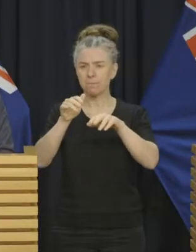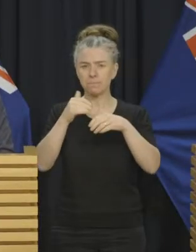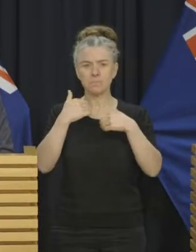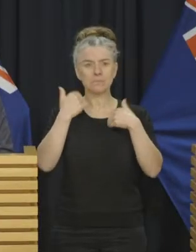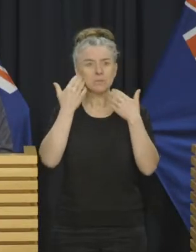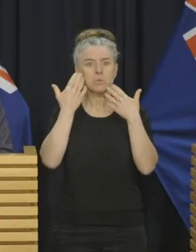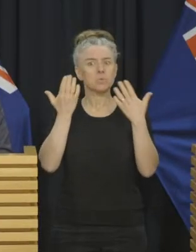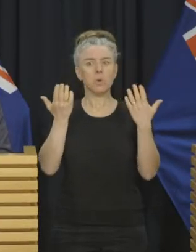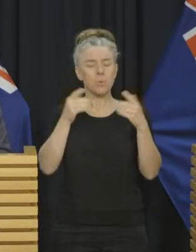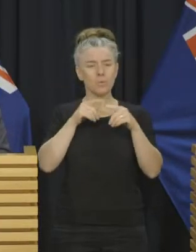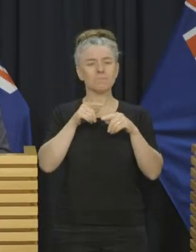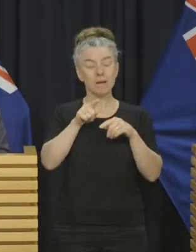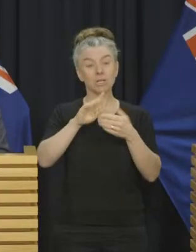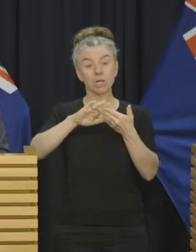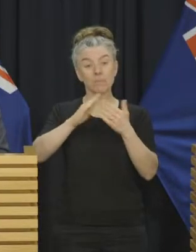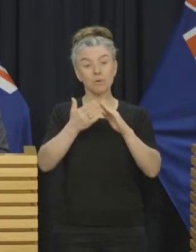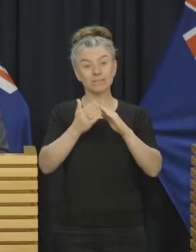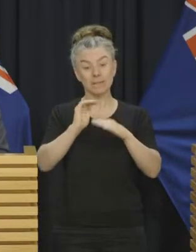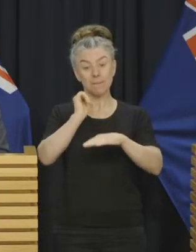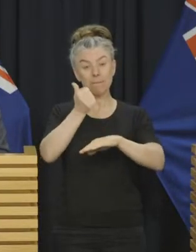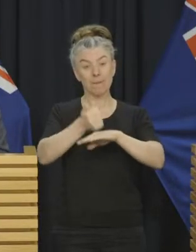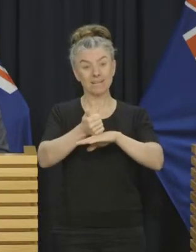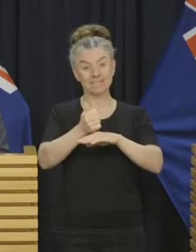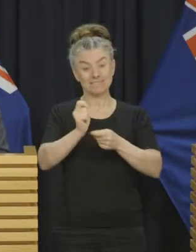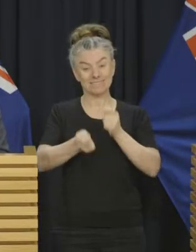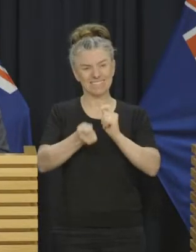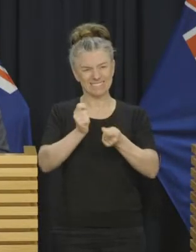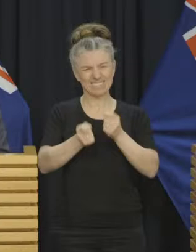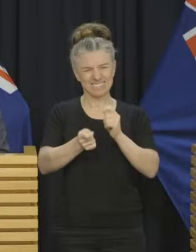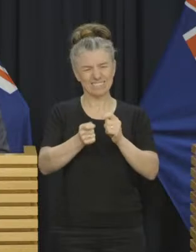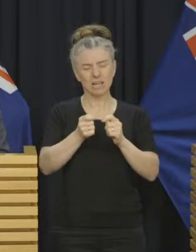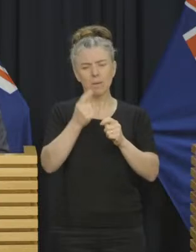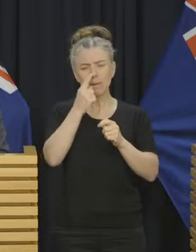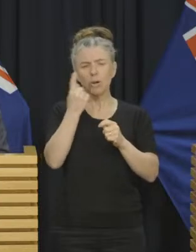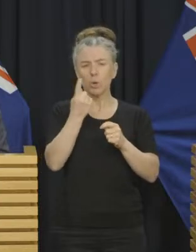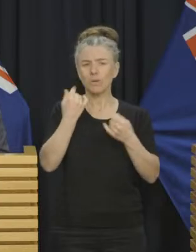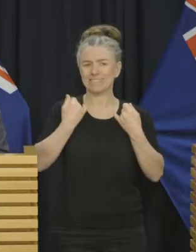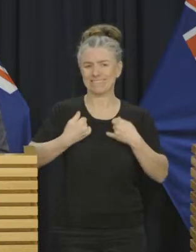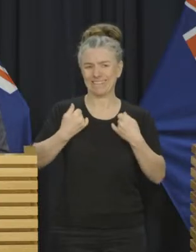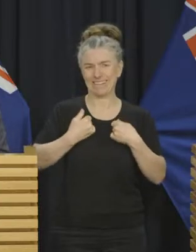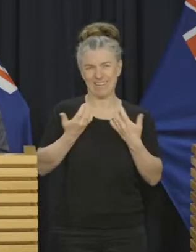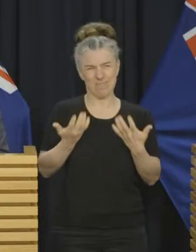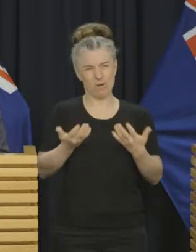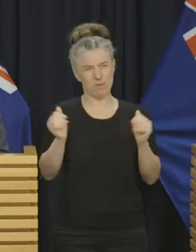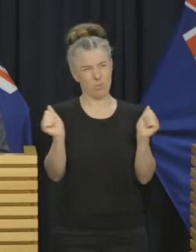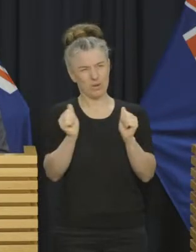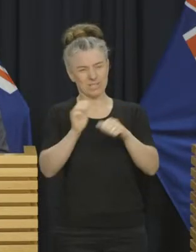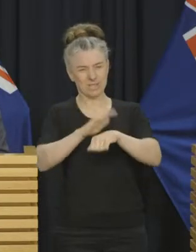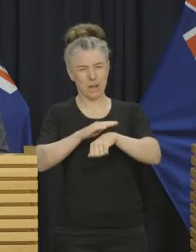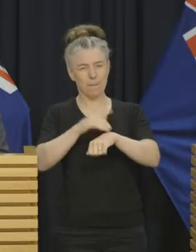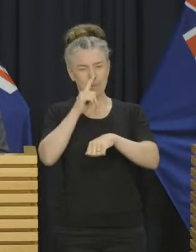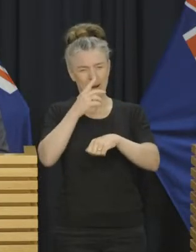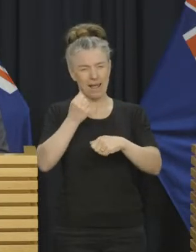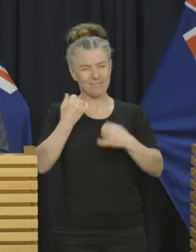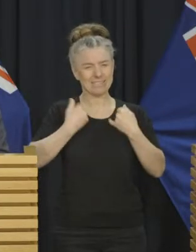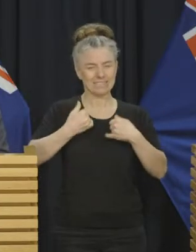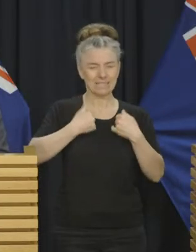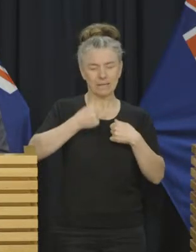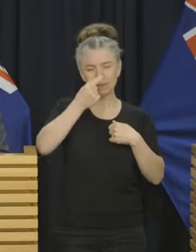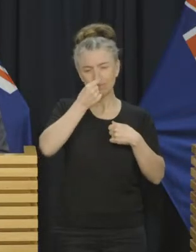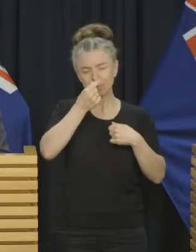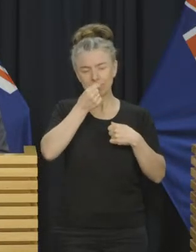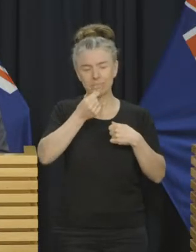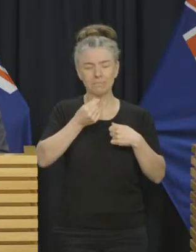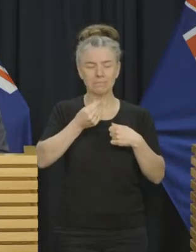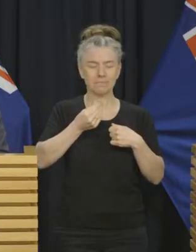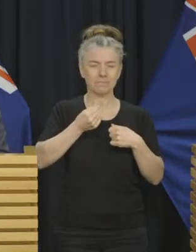community-based testing is of people with symptoms, of which there are quite a number at this time of year. So people with respiratory symptoms, and the